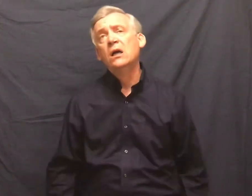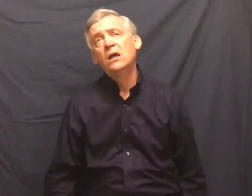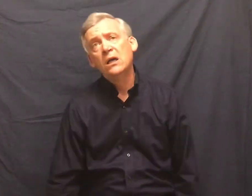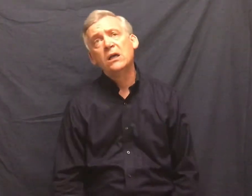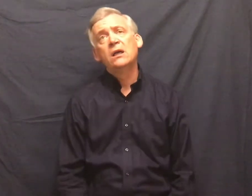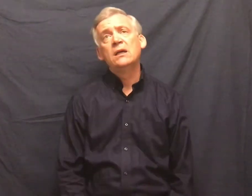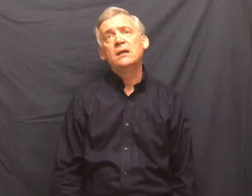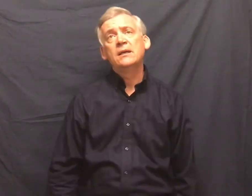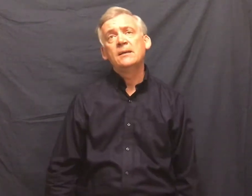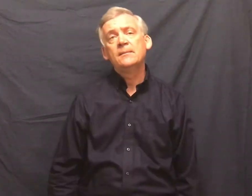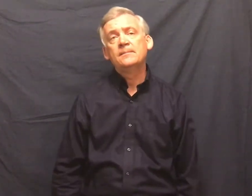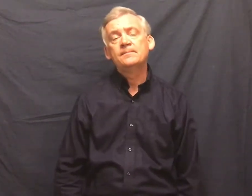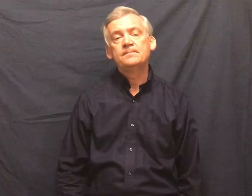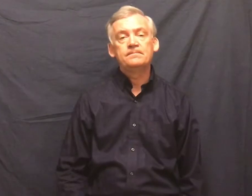She interrupted him.